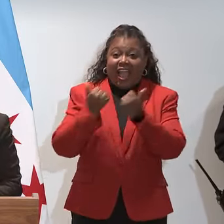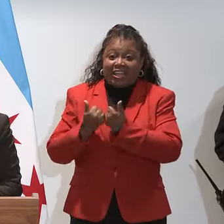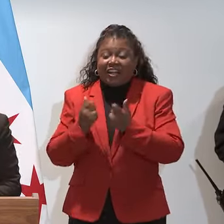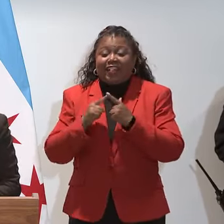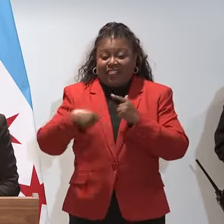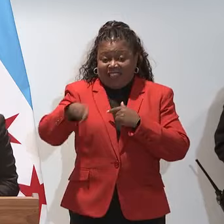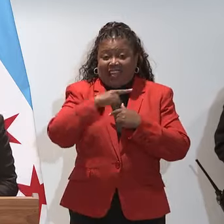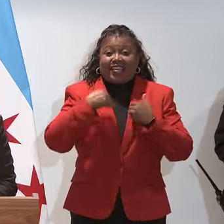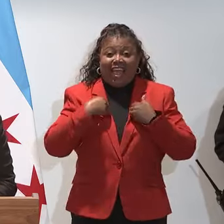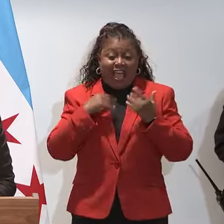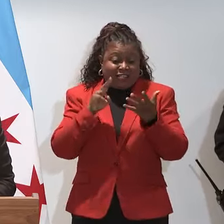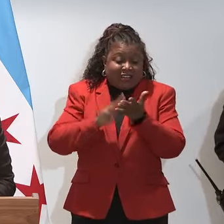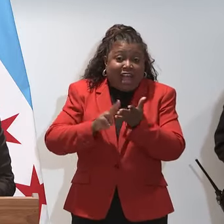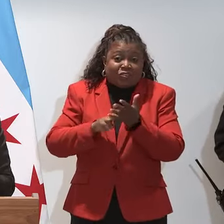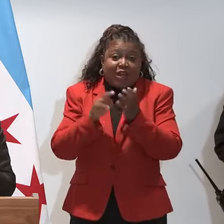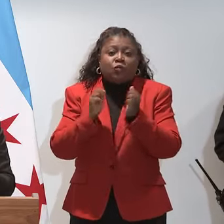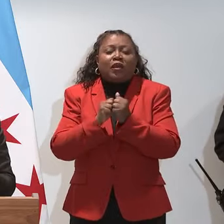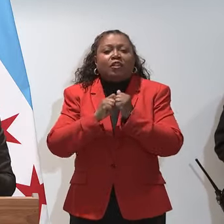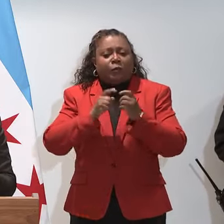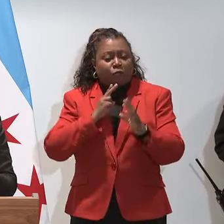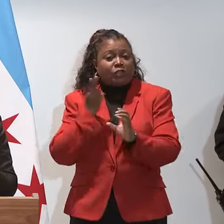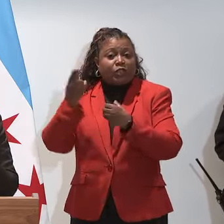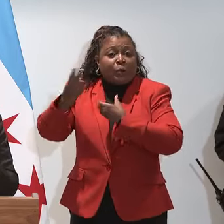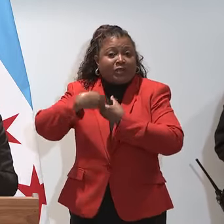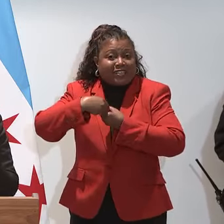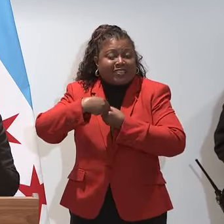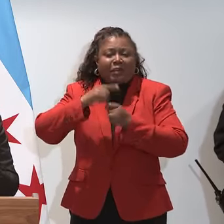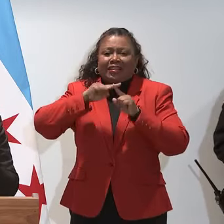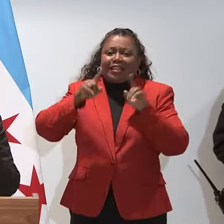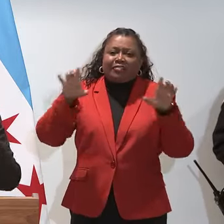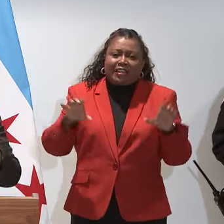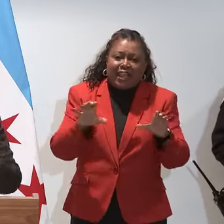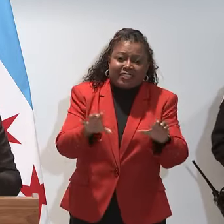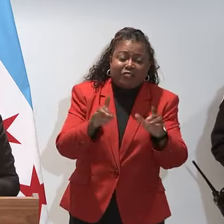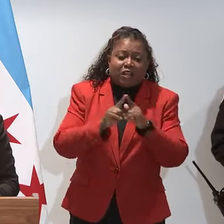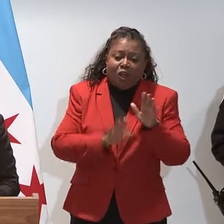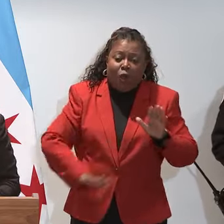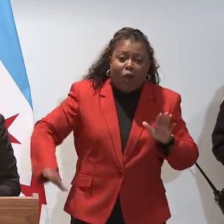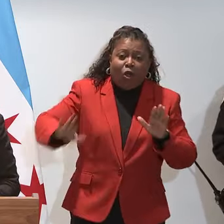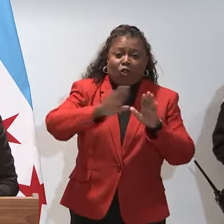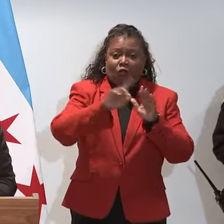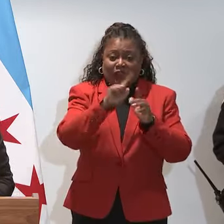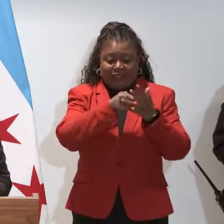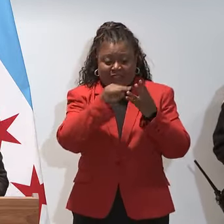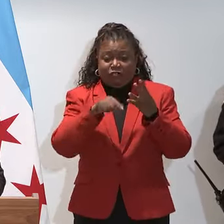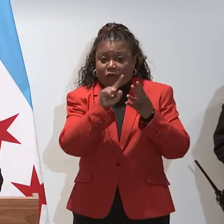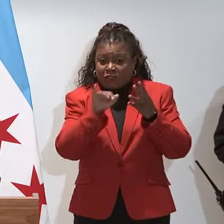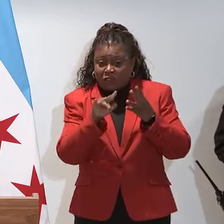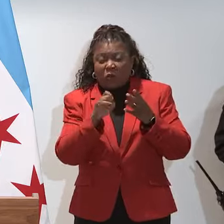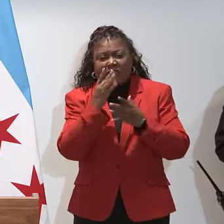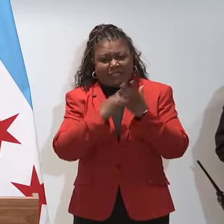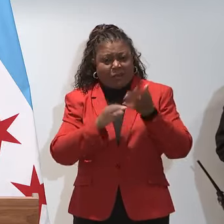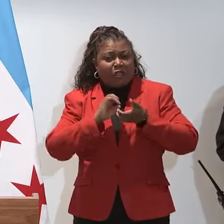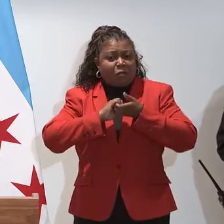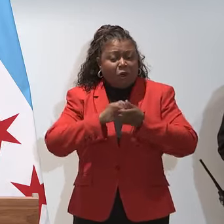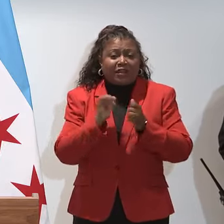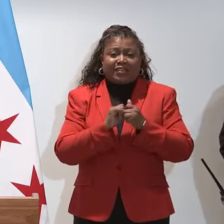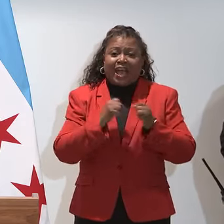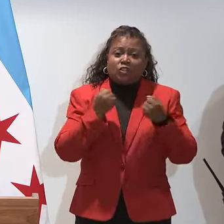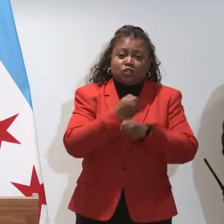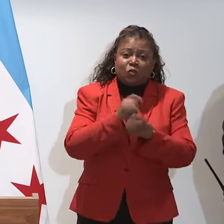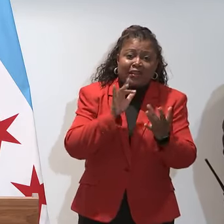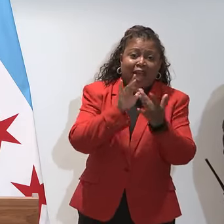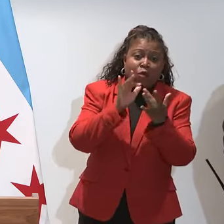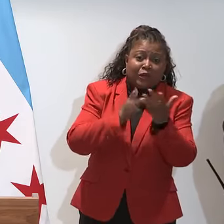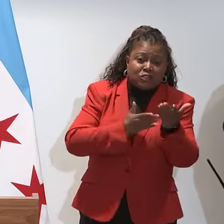that they have contracts with to participate in different activities across these zones. And some of their partners, like Street